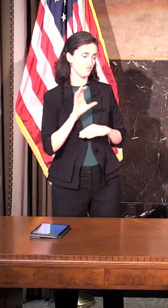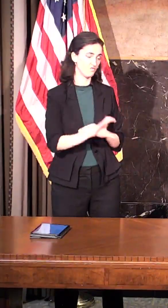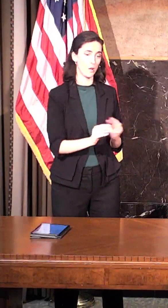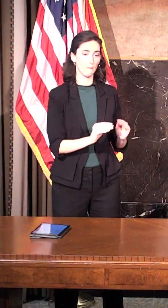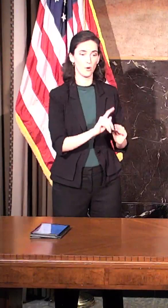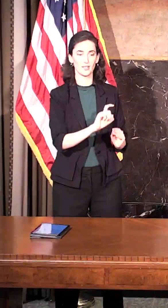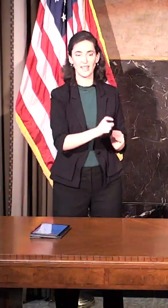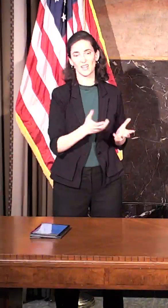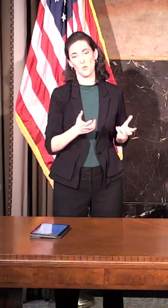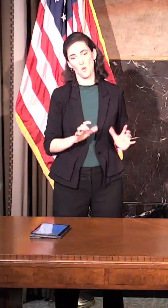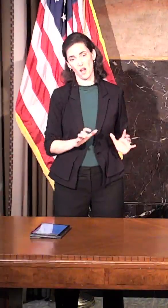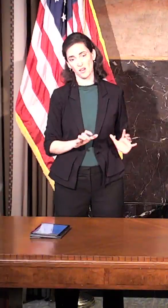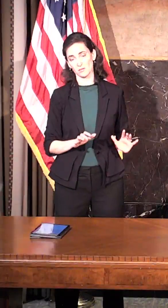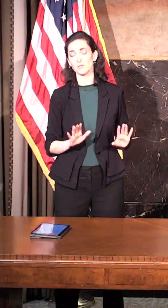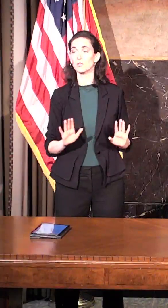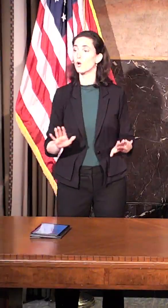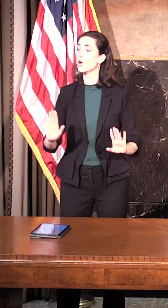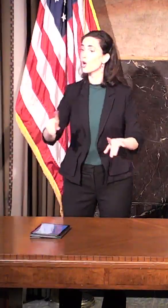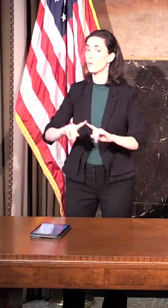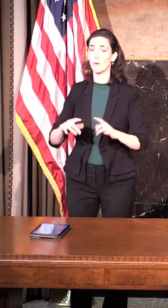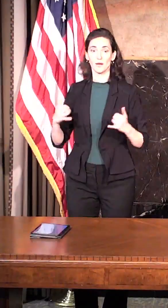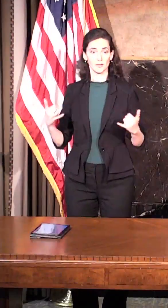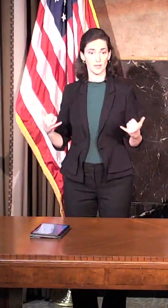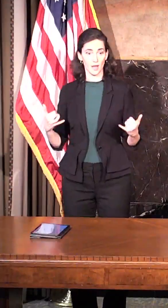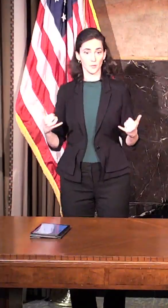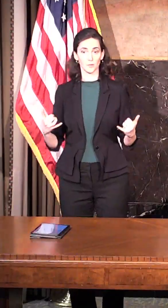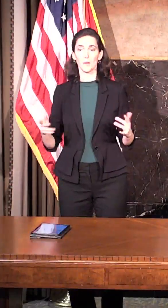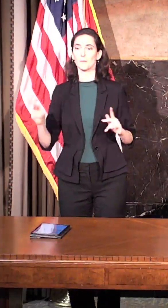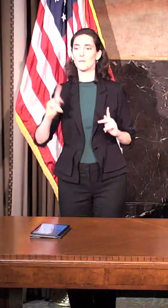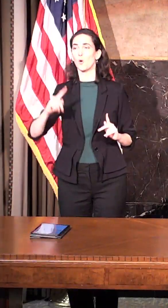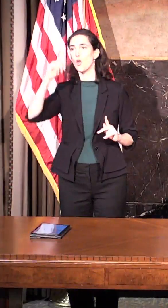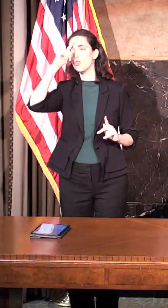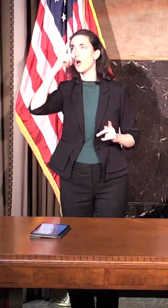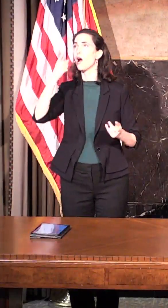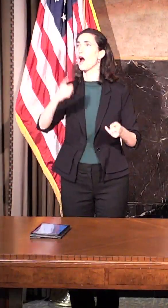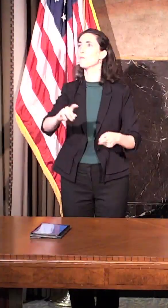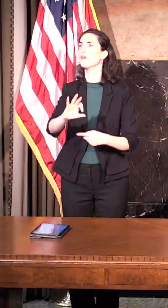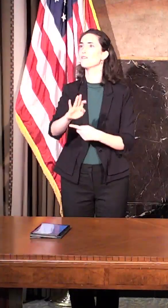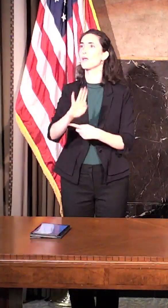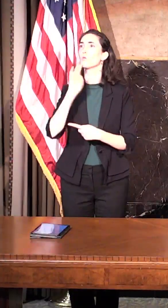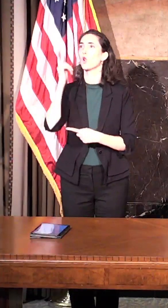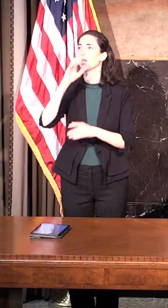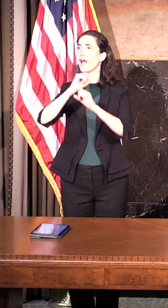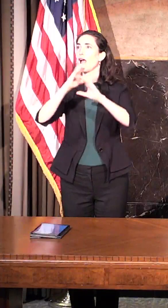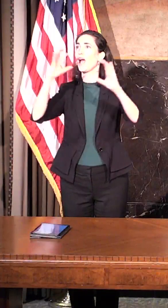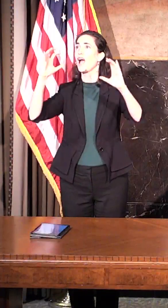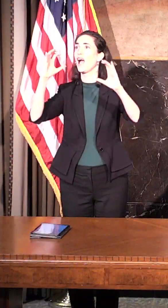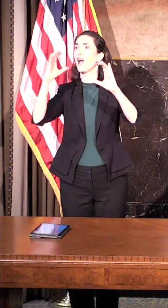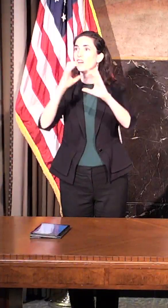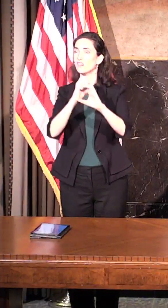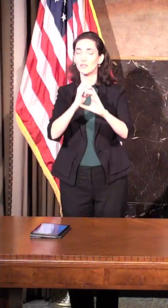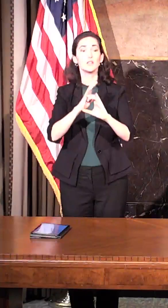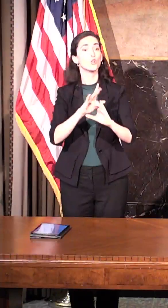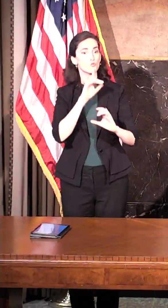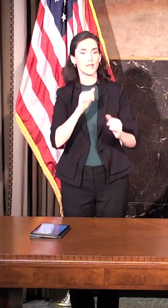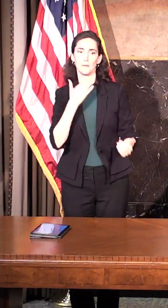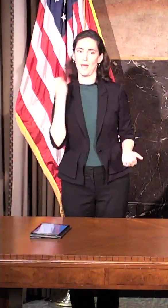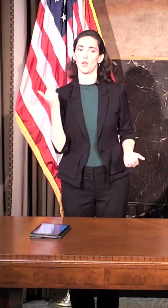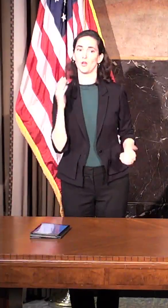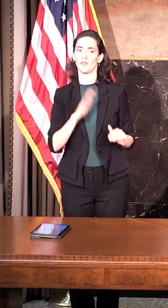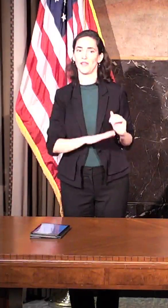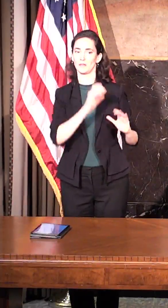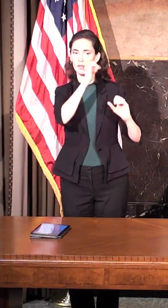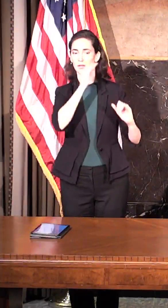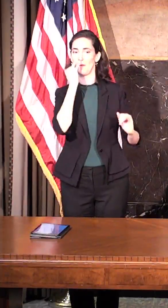we're in a better place than many thought possible. I can illustrate it another way. We were right